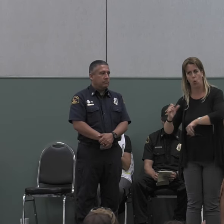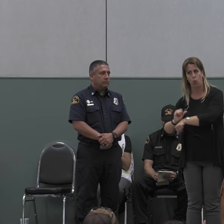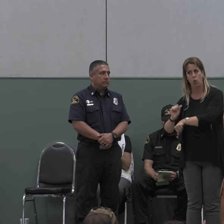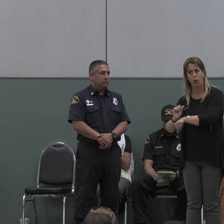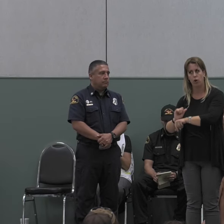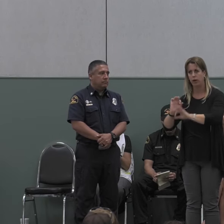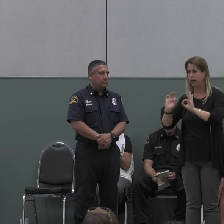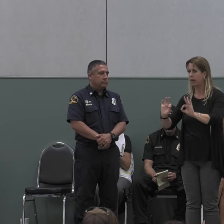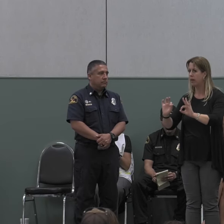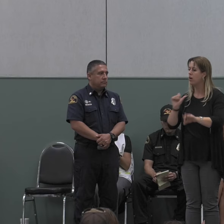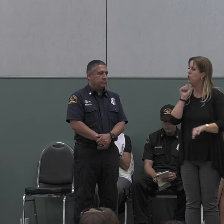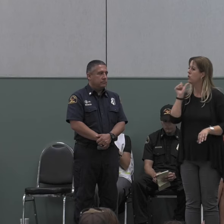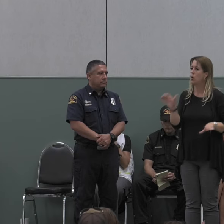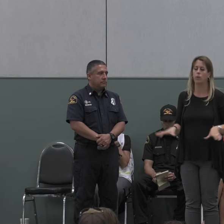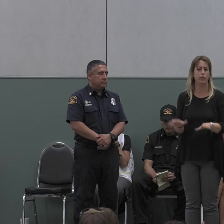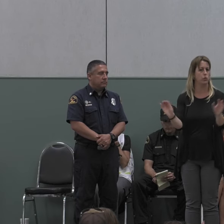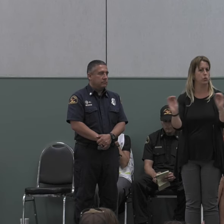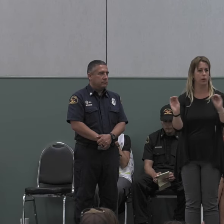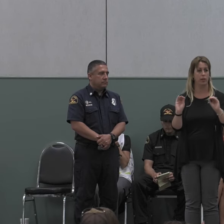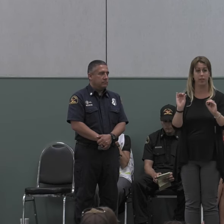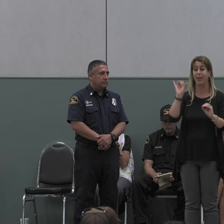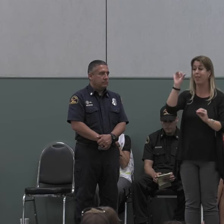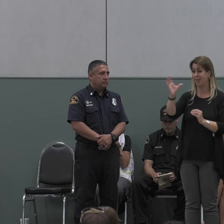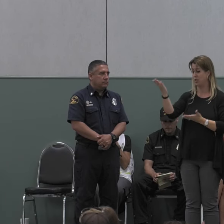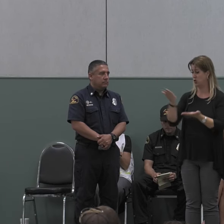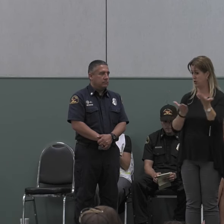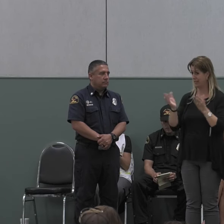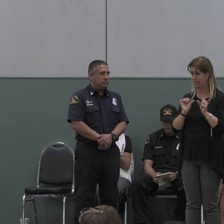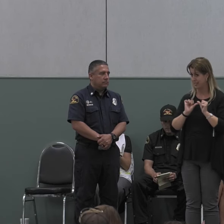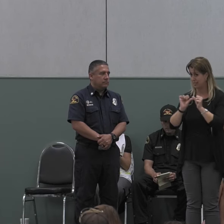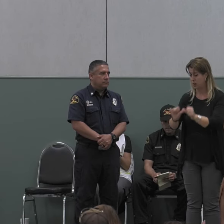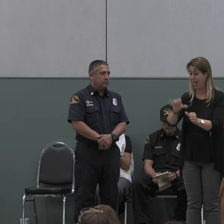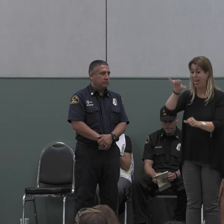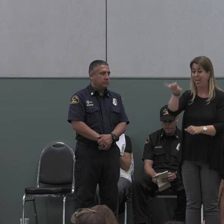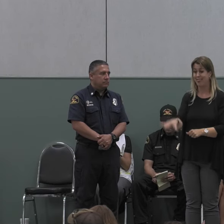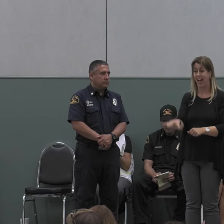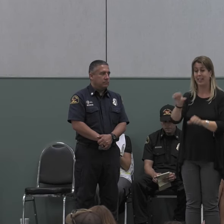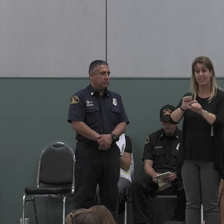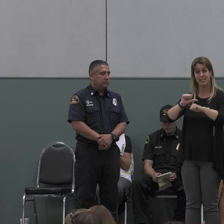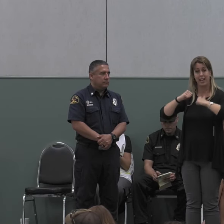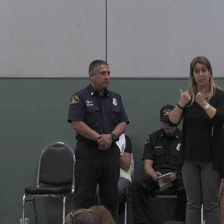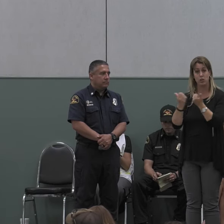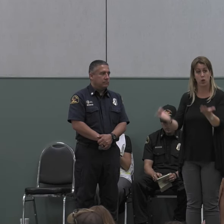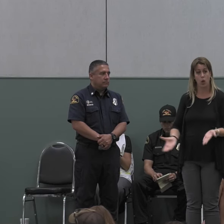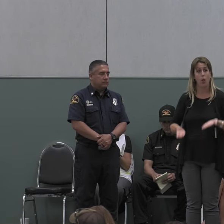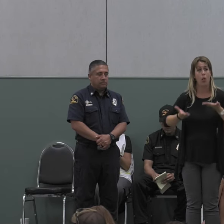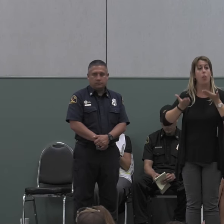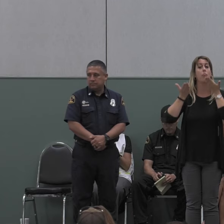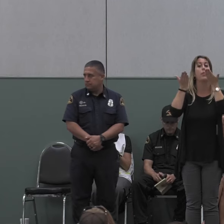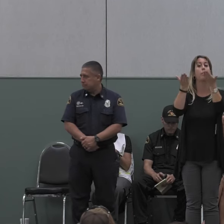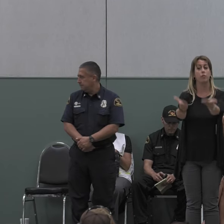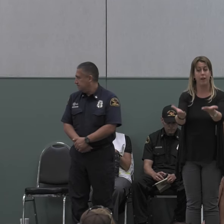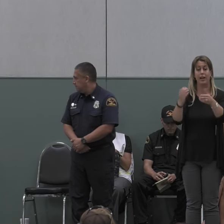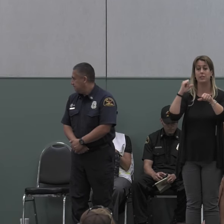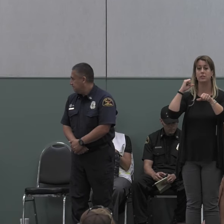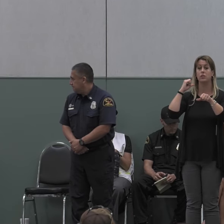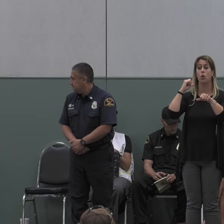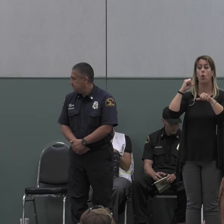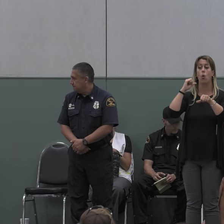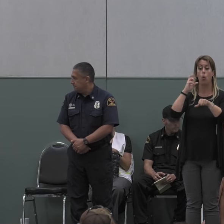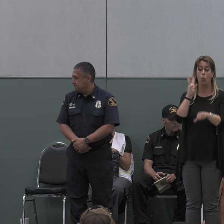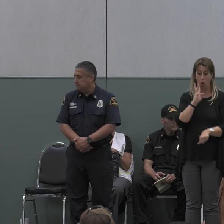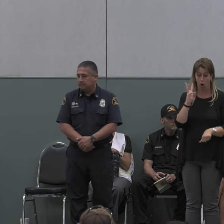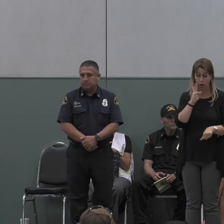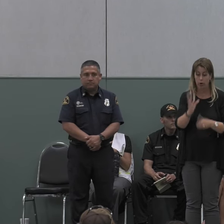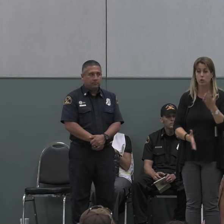no interruption of service. And they are the agency that provides water to most of the Indian Wells Valley. So I thank them